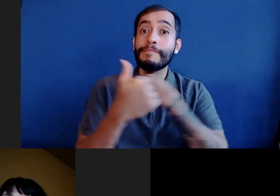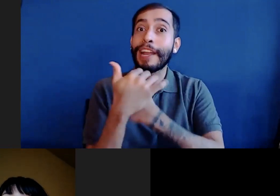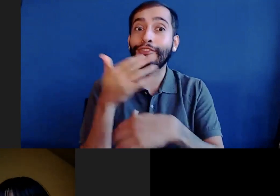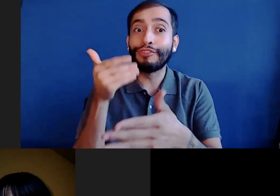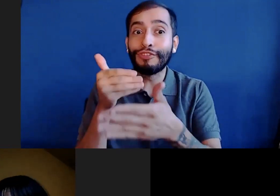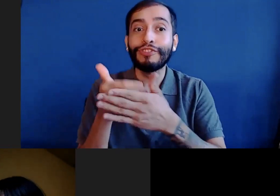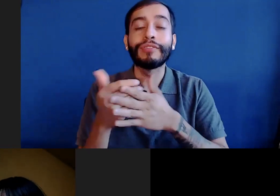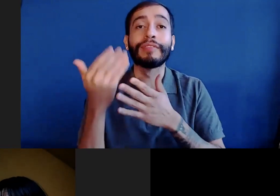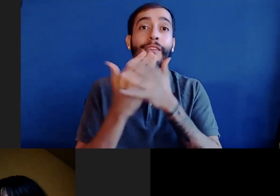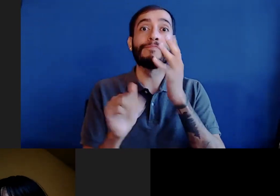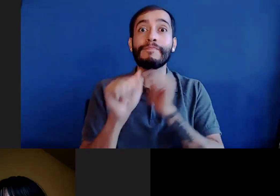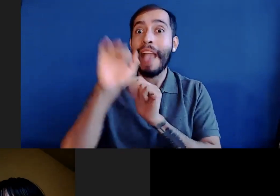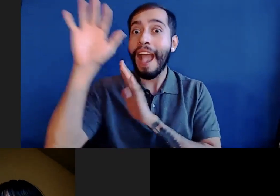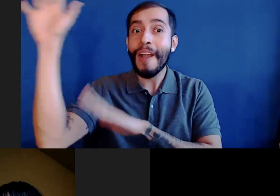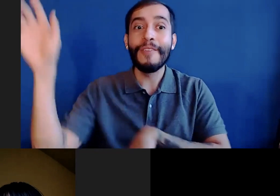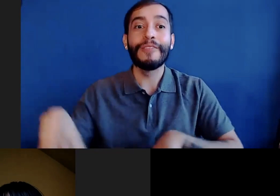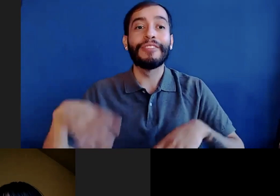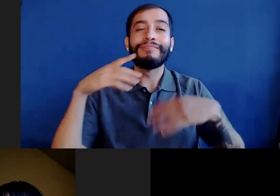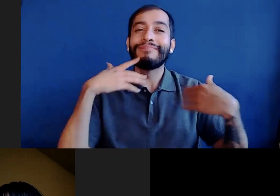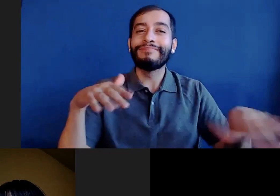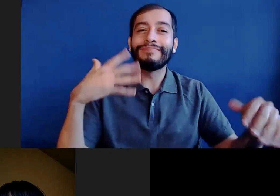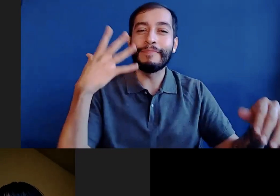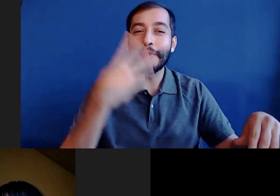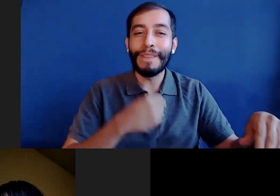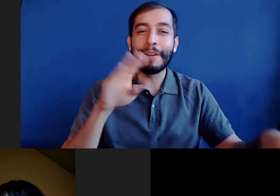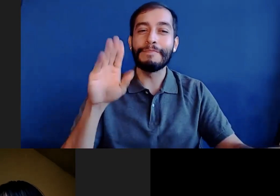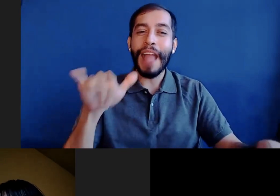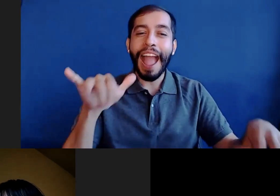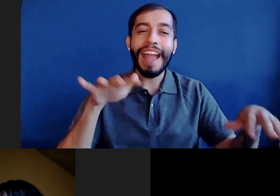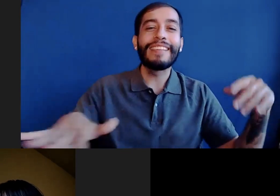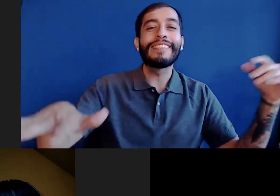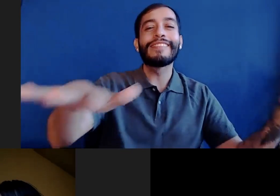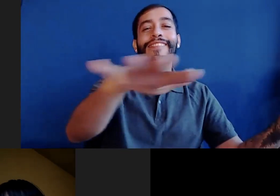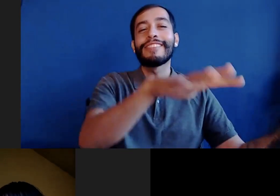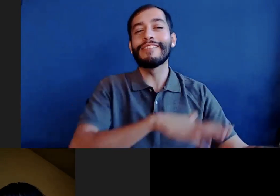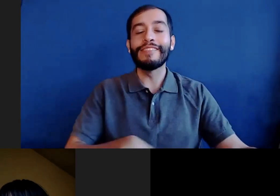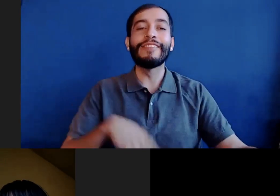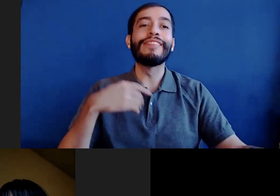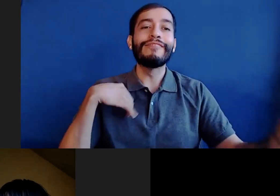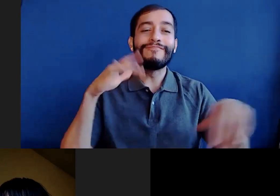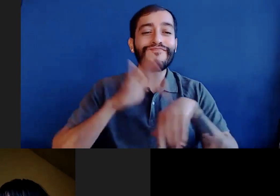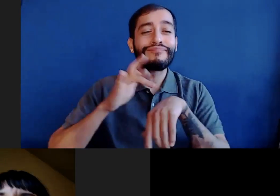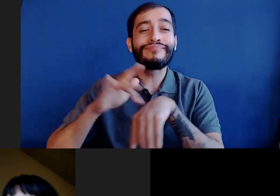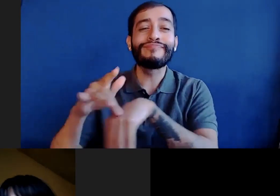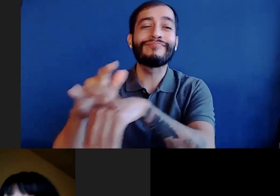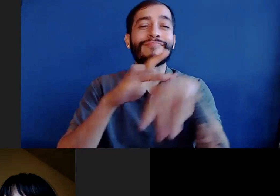one of the most beautiful places in Vietnam. So getting to go and tour with the circus was